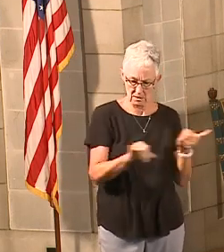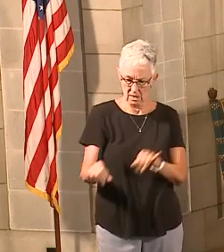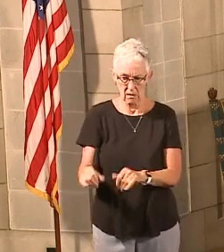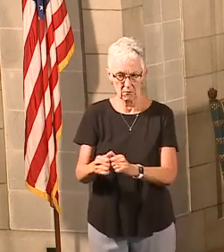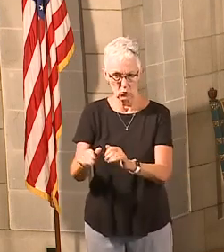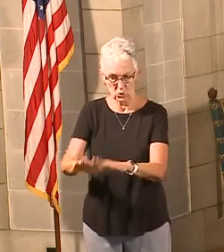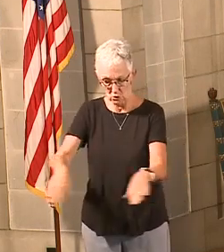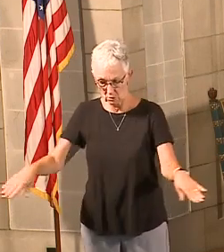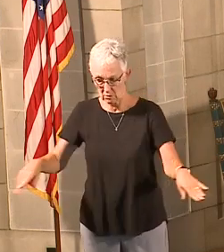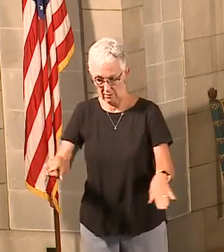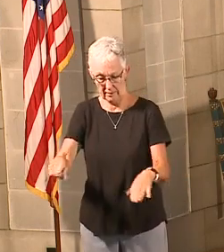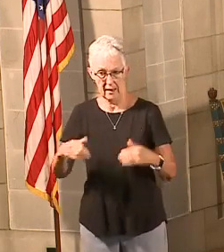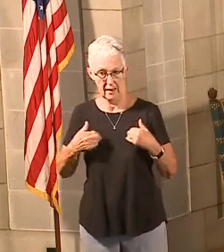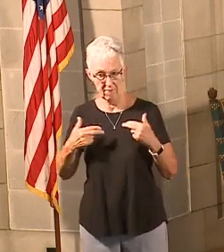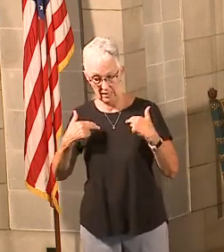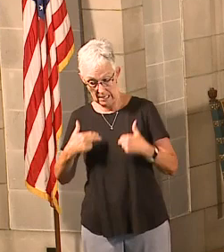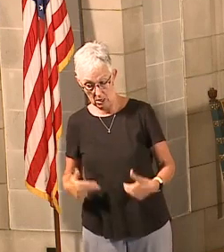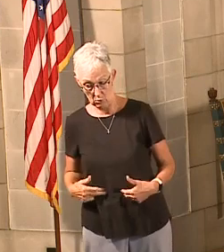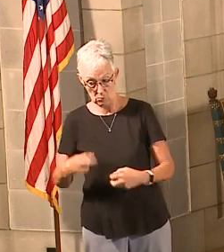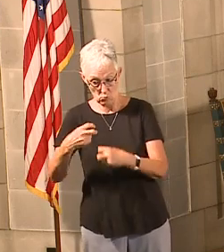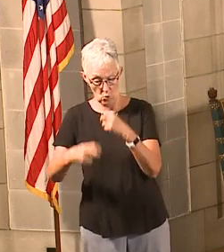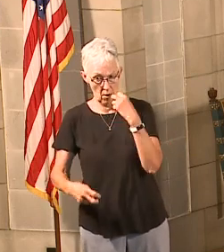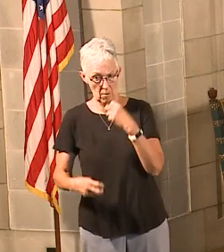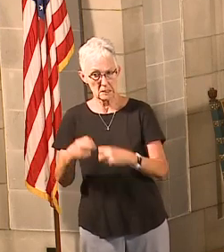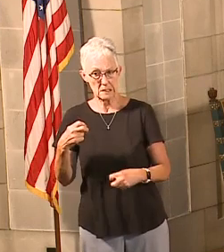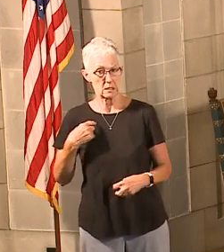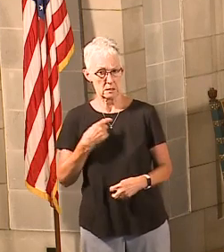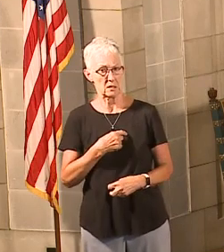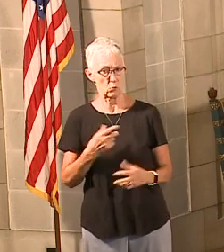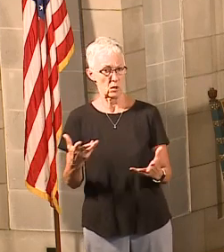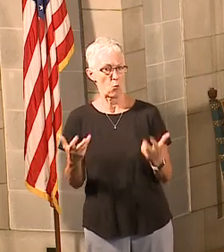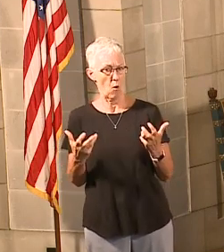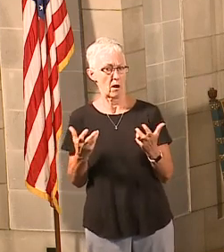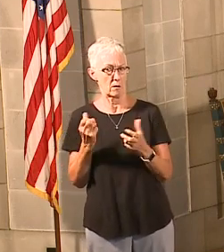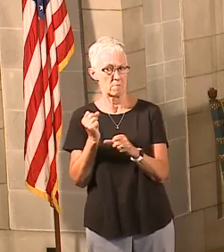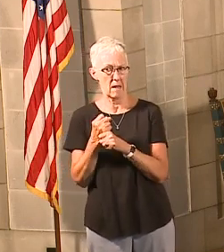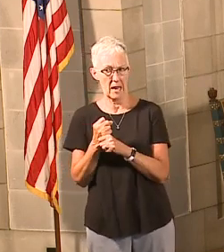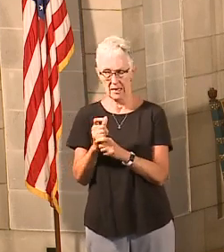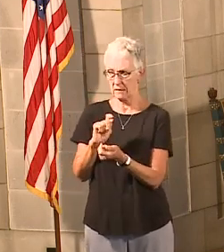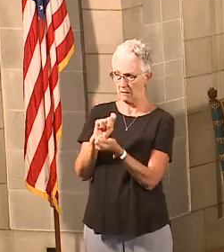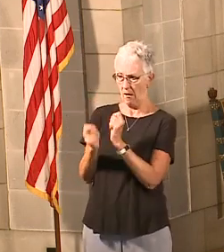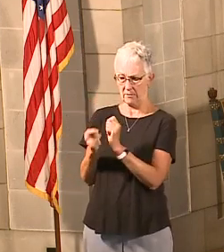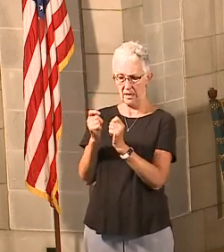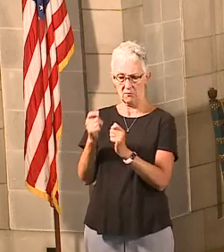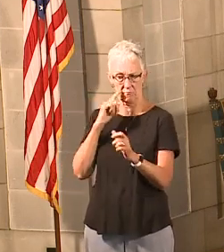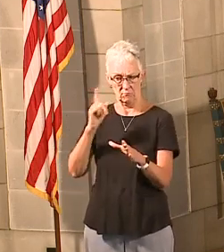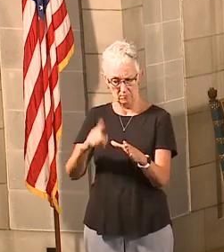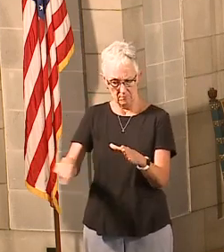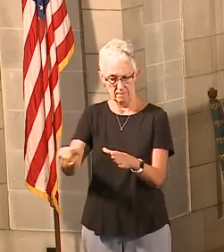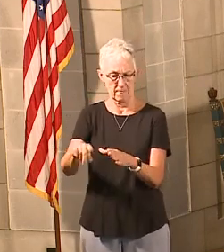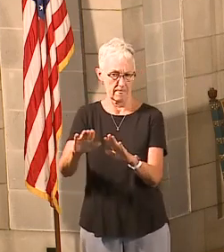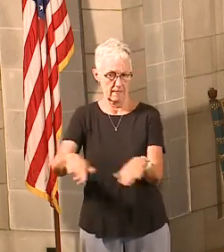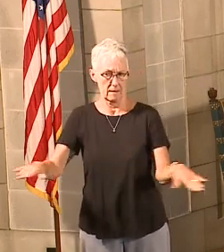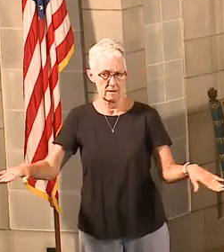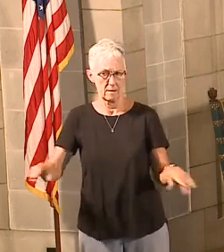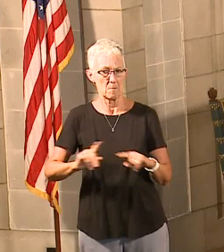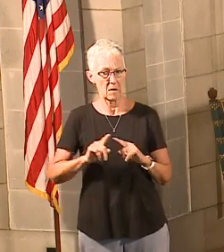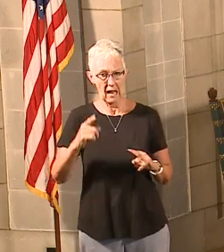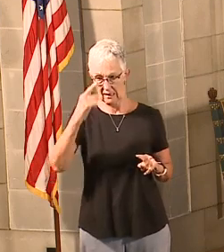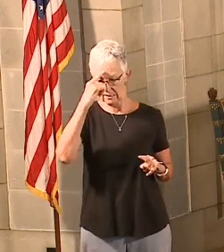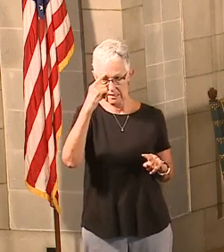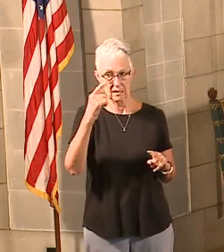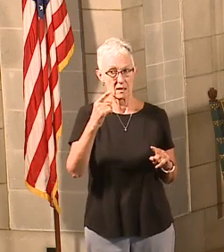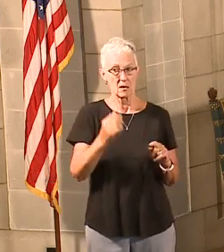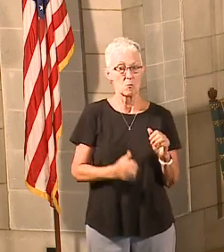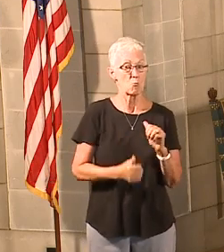want schools to be making accommodations for them as well. But I think what we want to do is think about the best interest of the kids and what